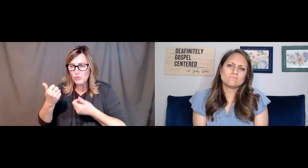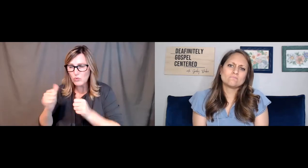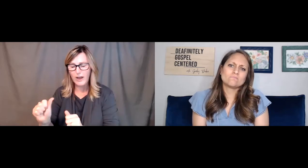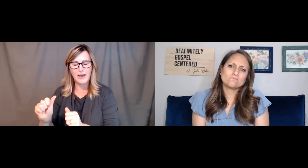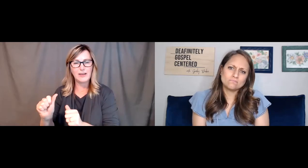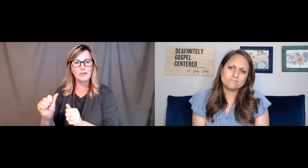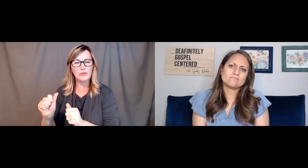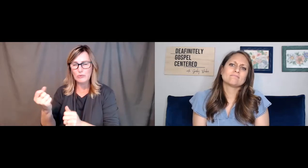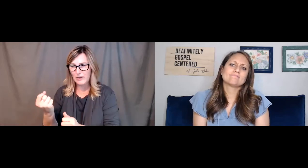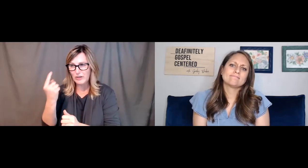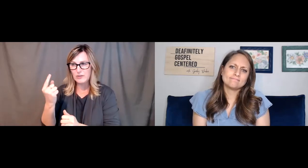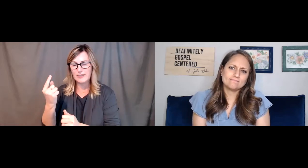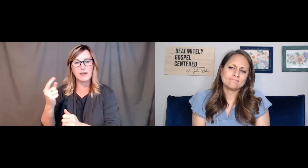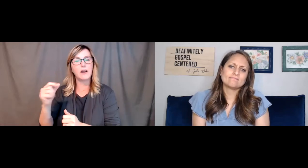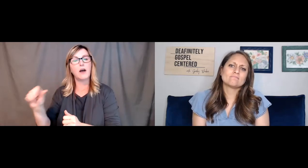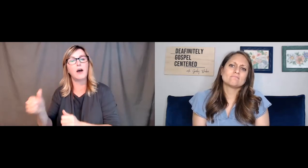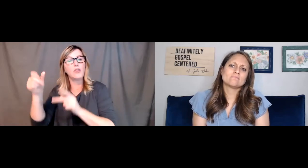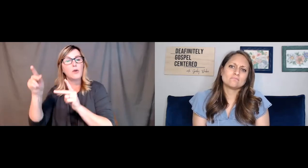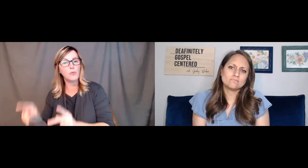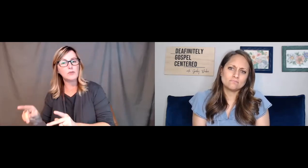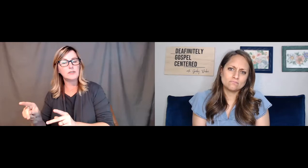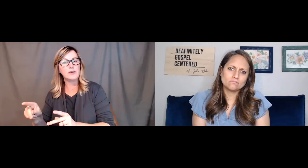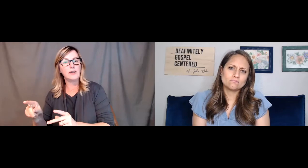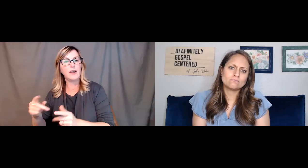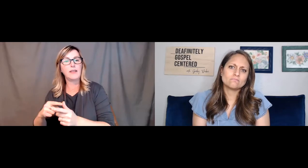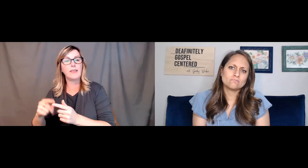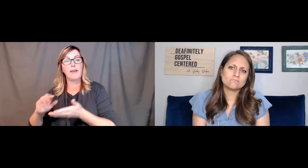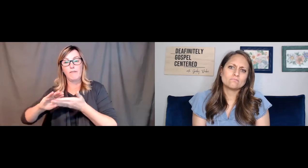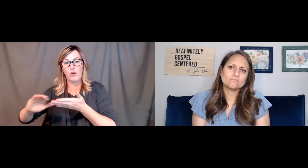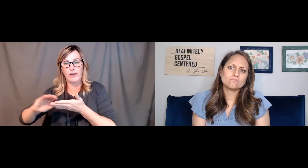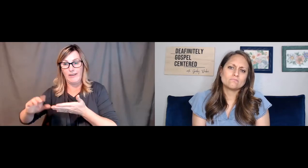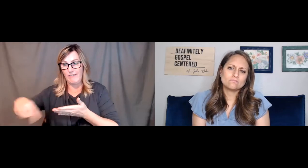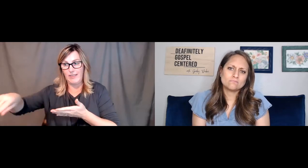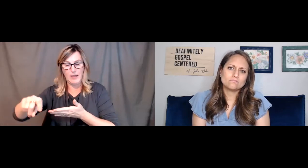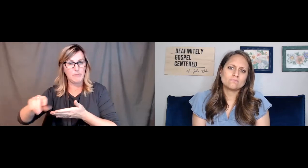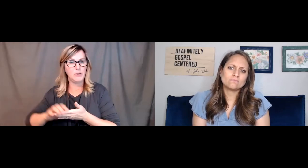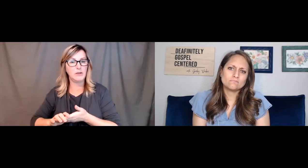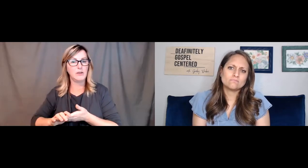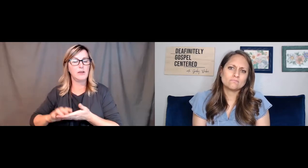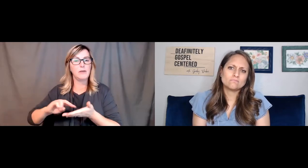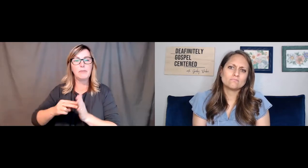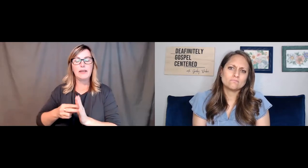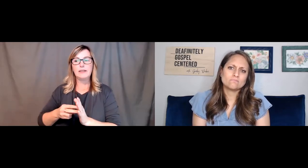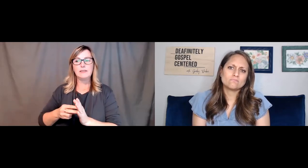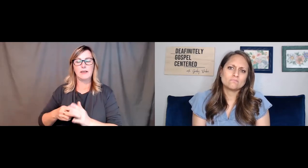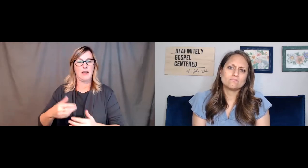Mercy is the ability to be willing to try to understand the other person and forgive